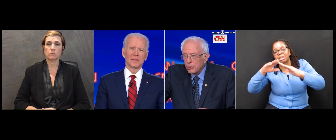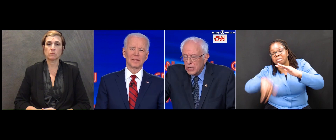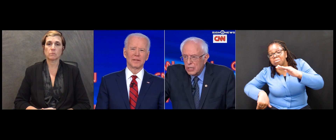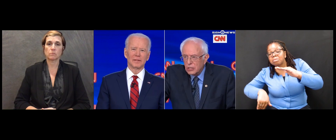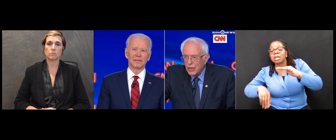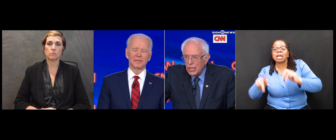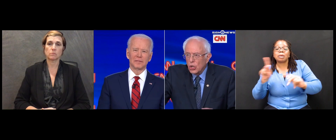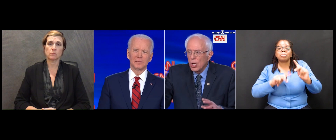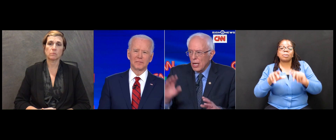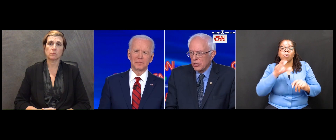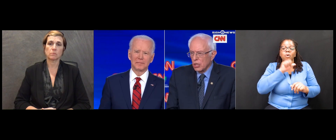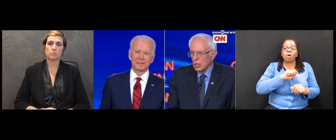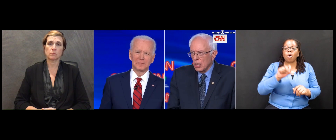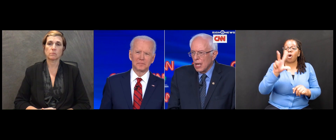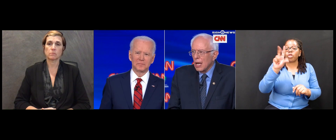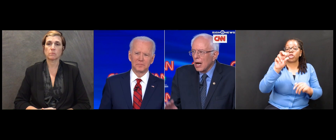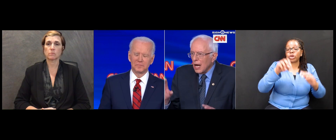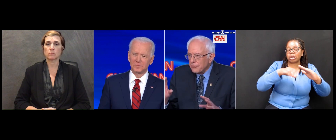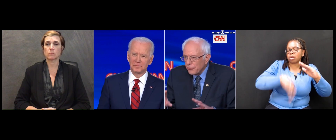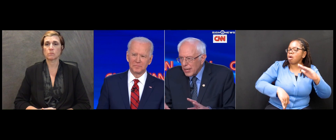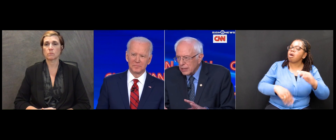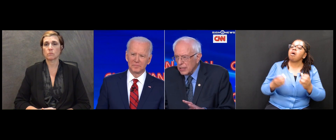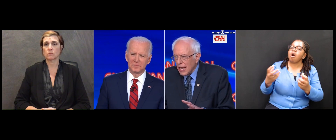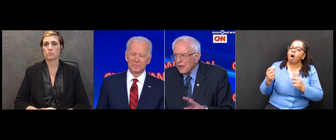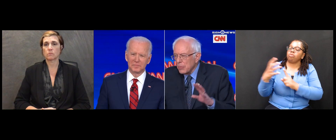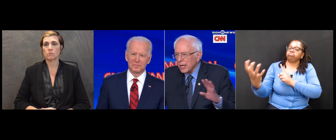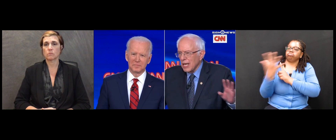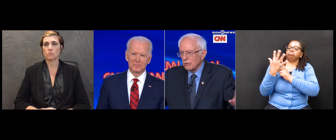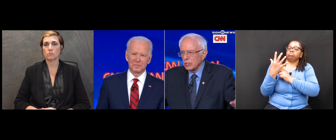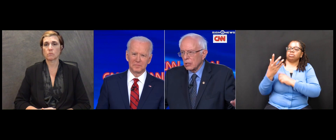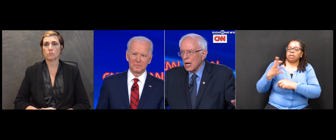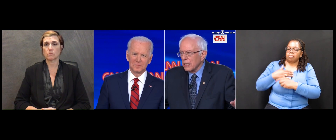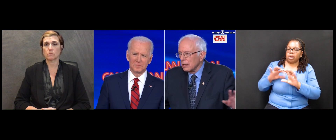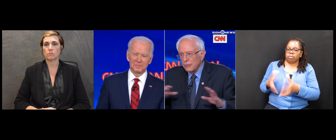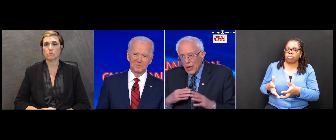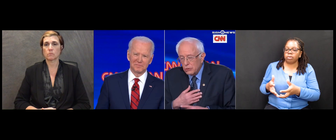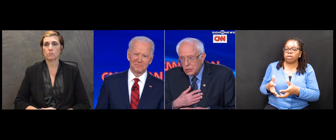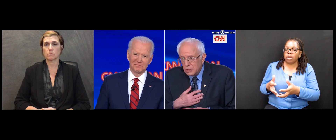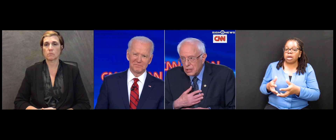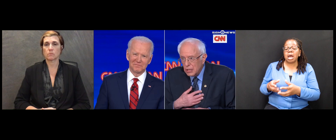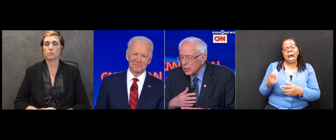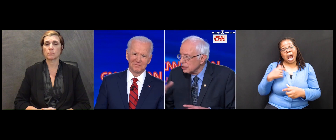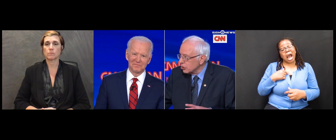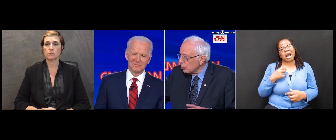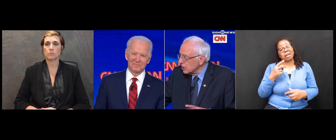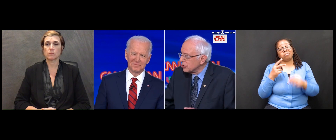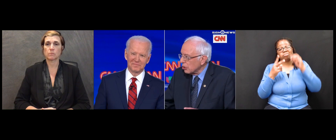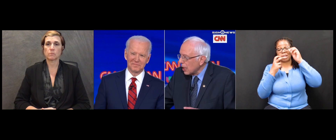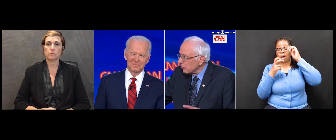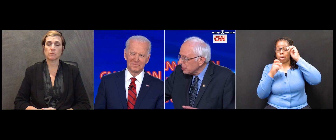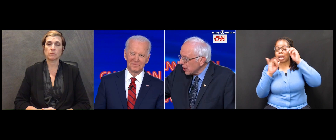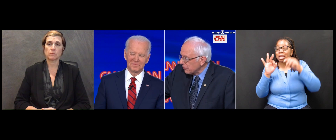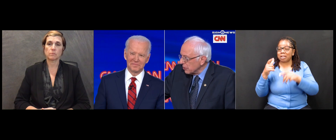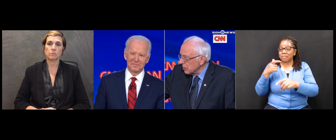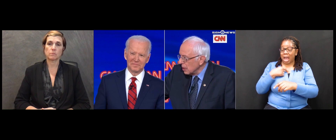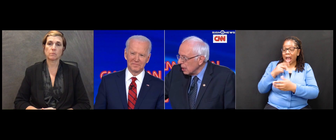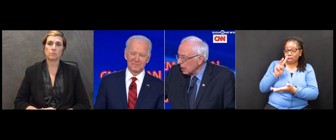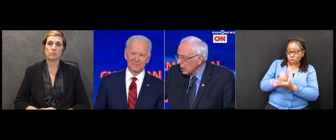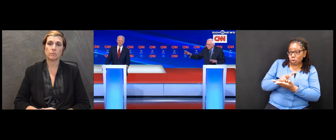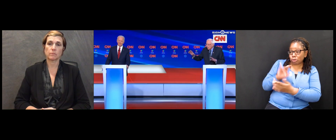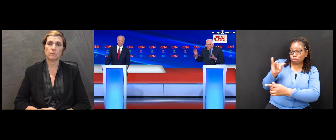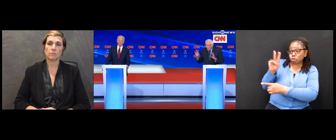people 30 years of age and younger. I frankly have my doubts. Look, if I lose this thing, Joe wins. Joe, I will be there for